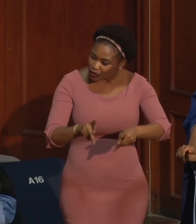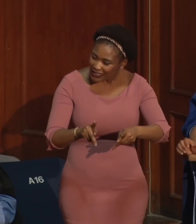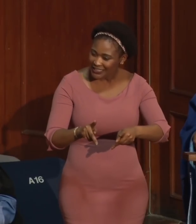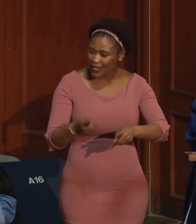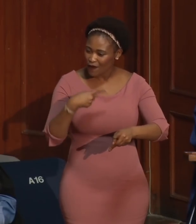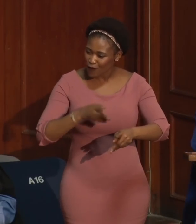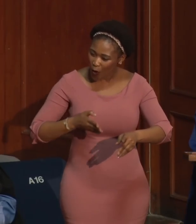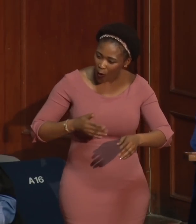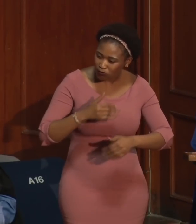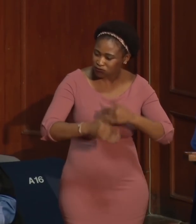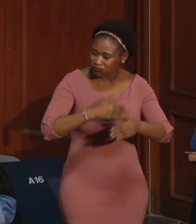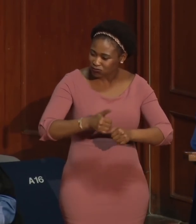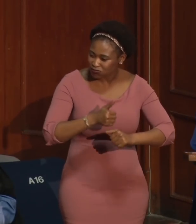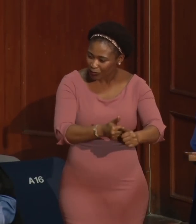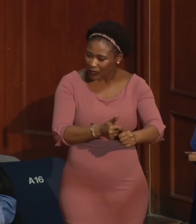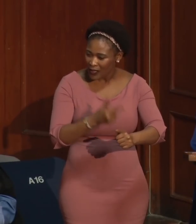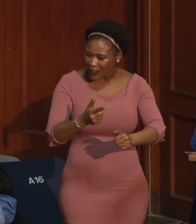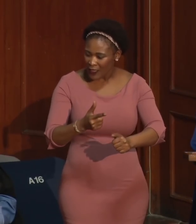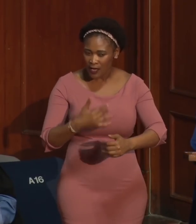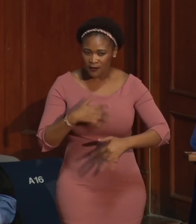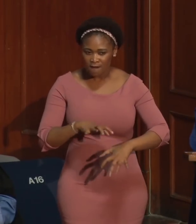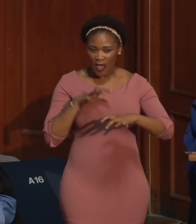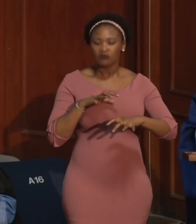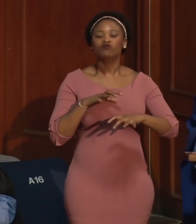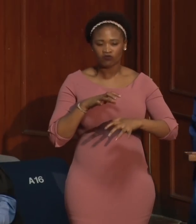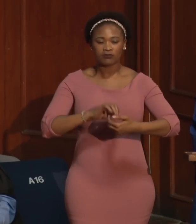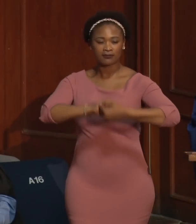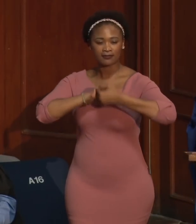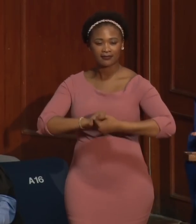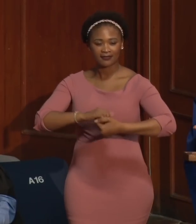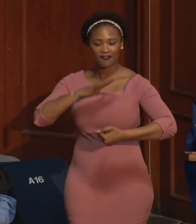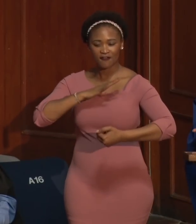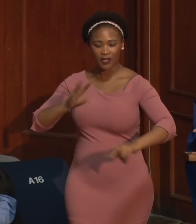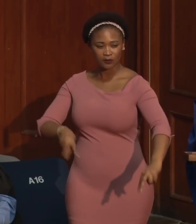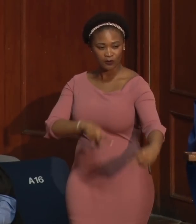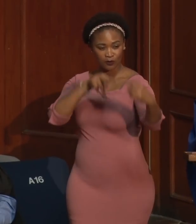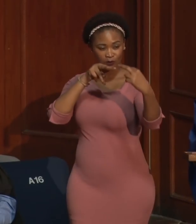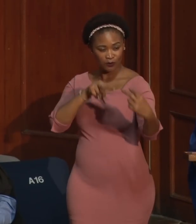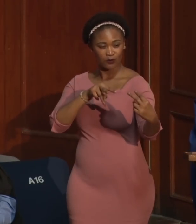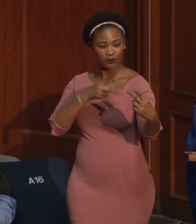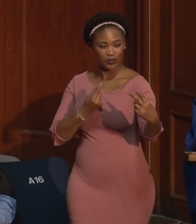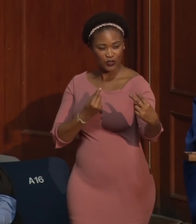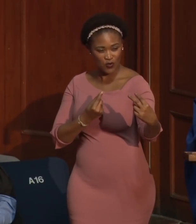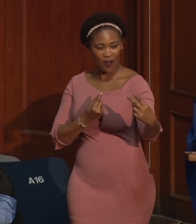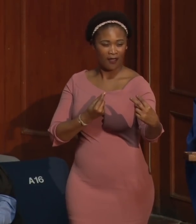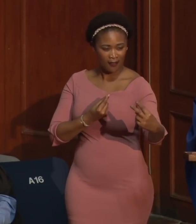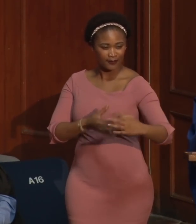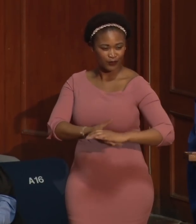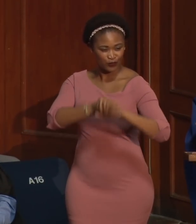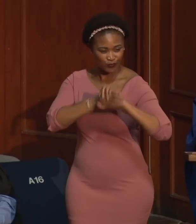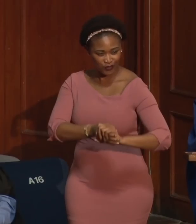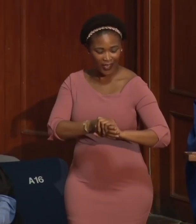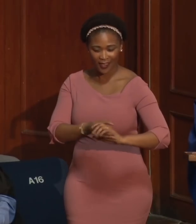live. They shake hands with fear. They look him straight in the eye, shake his hand,